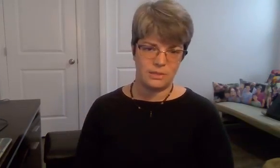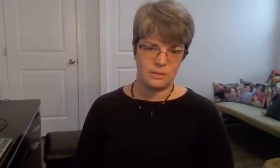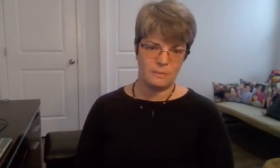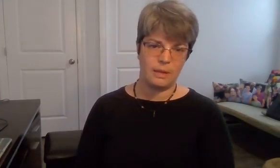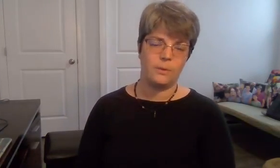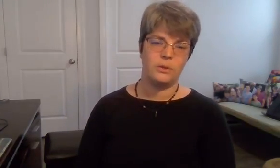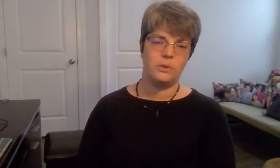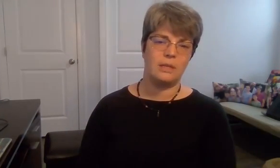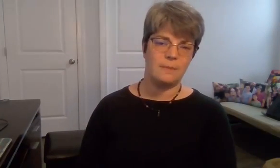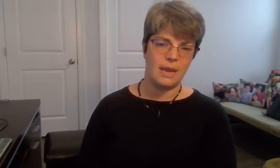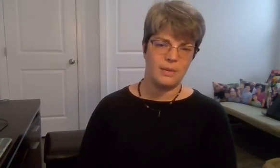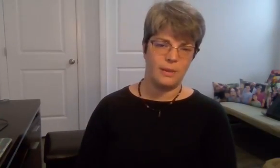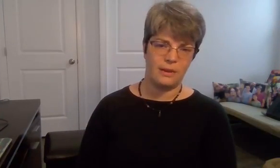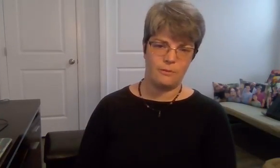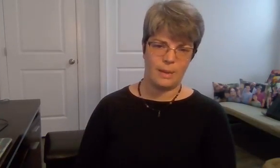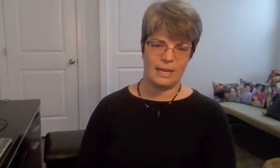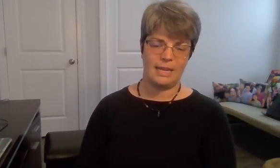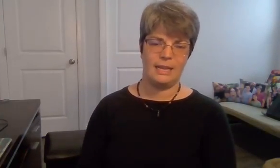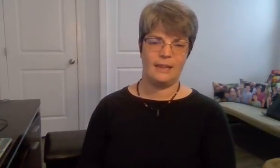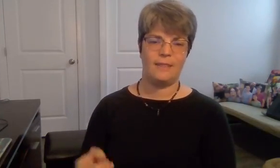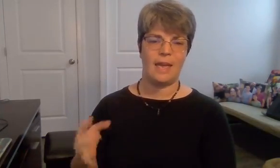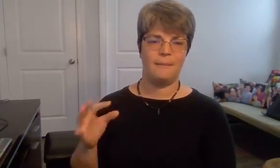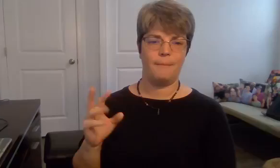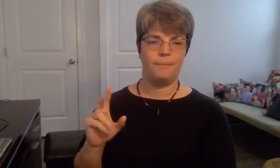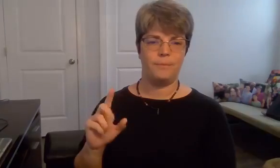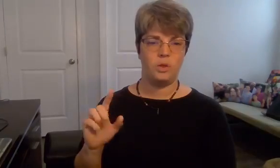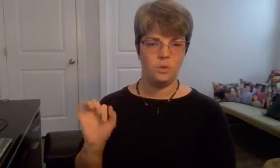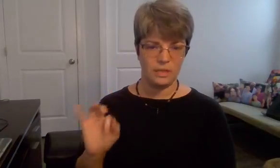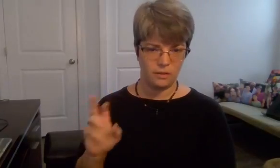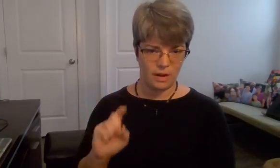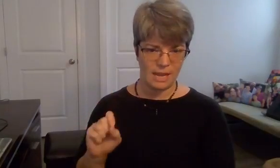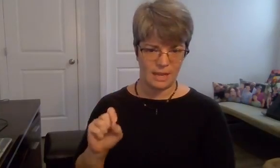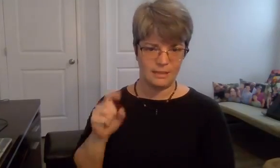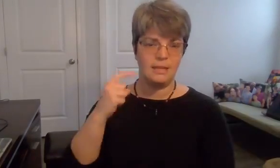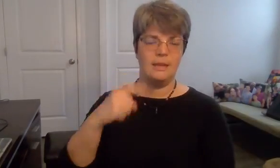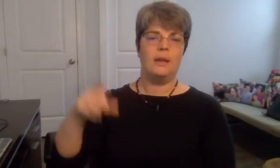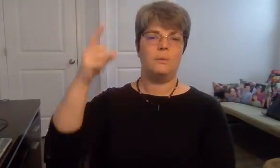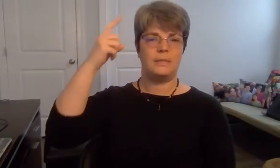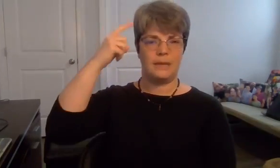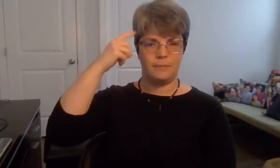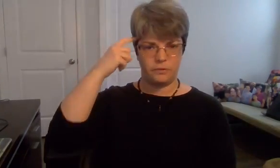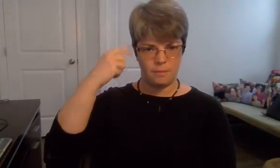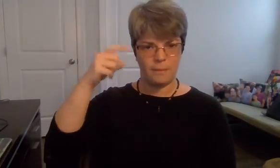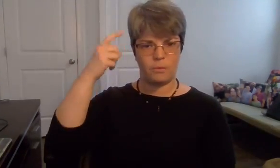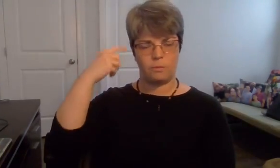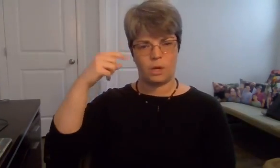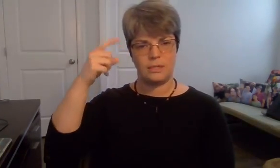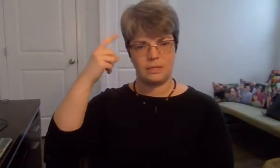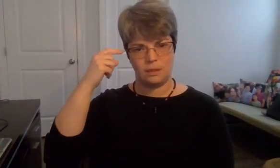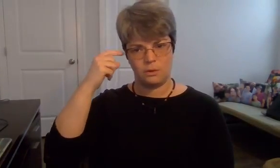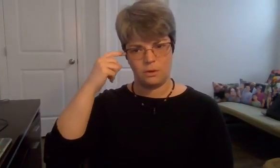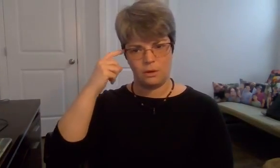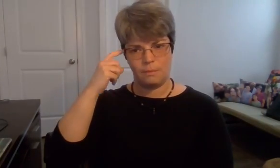their spelling words using the manual alphabet, and that using their hands helps them to remember and process and learn a little bit